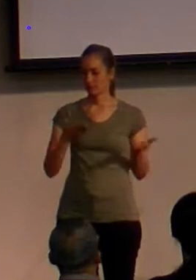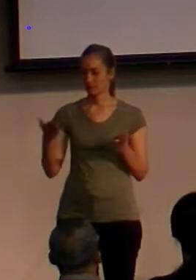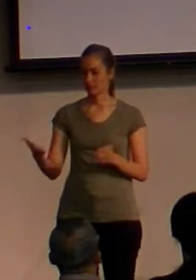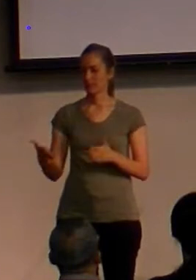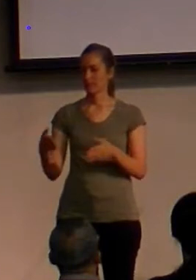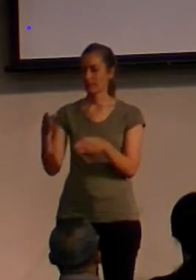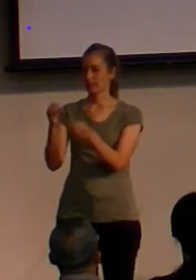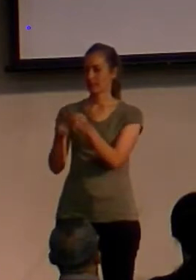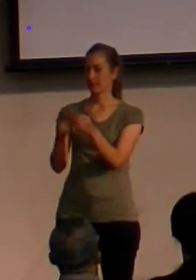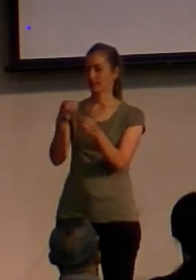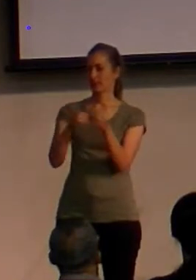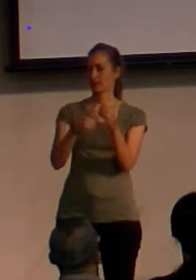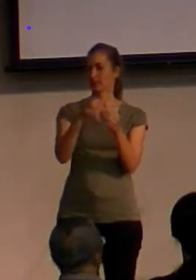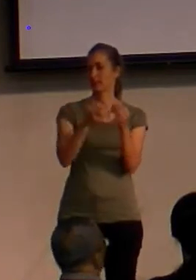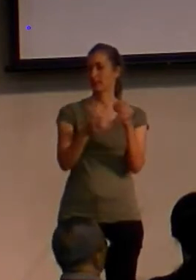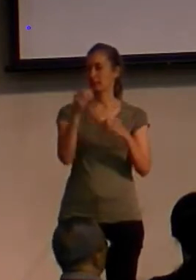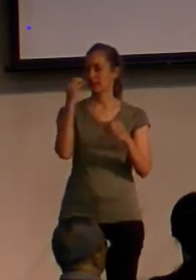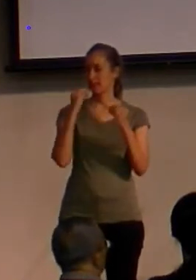fixing meals,